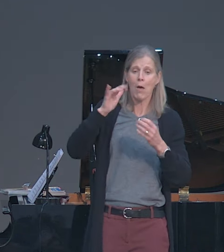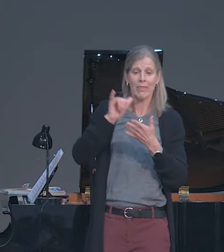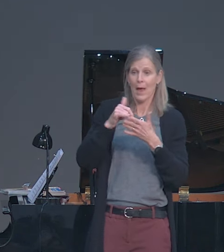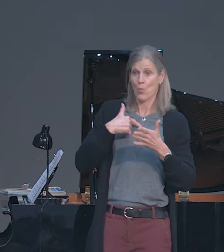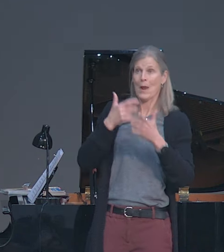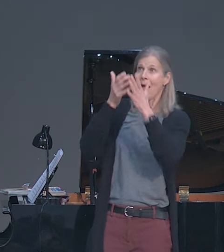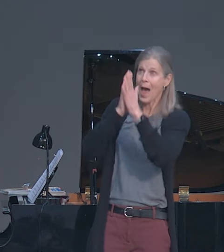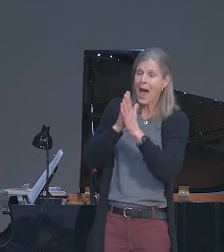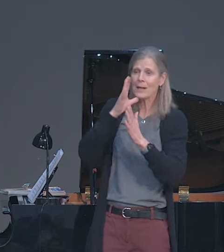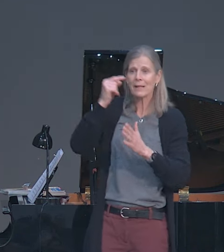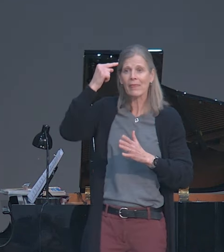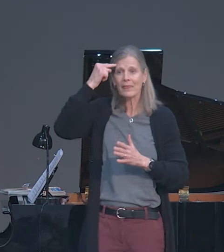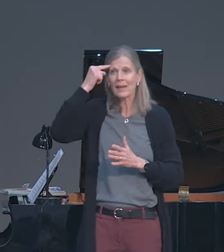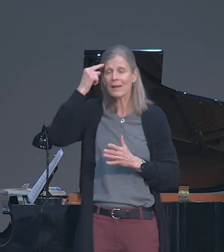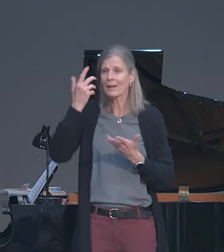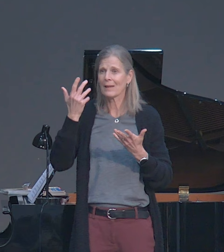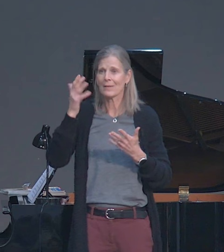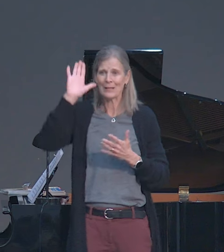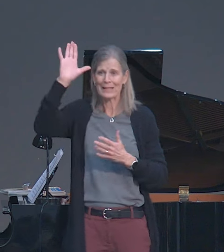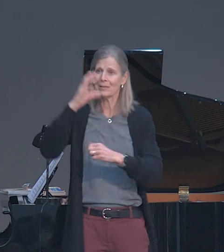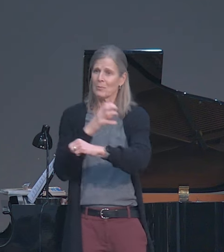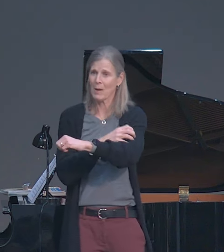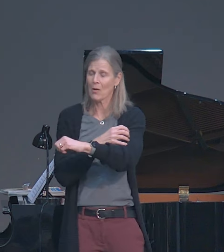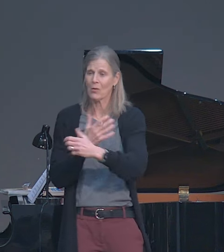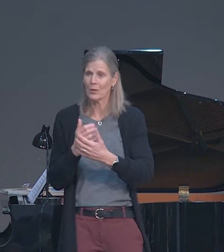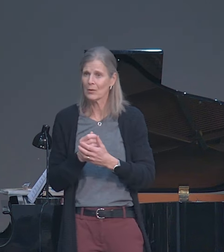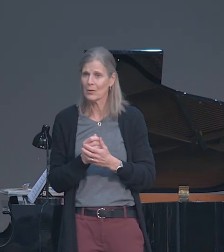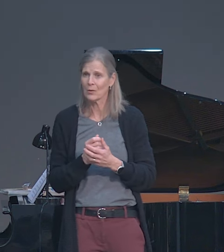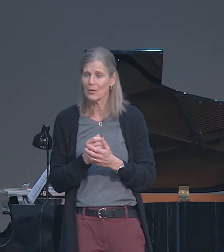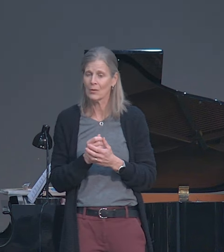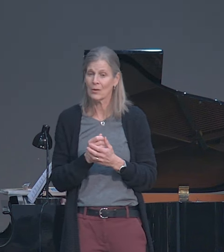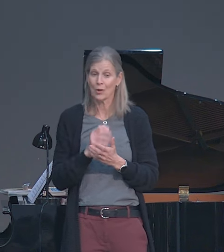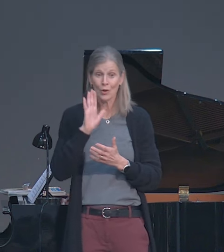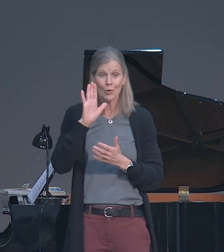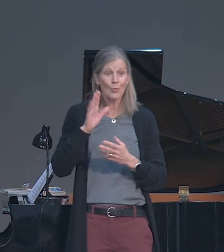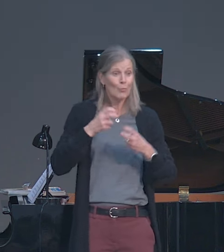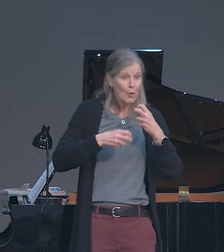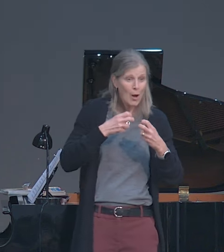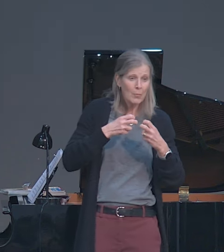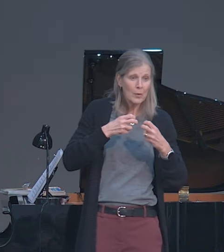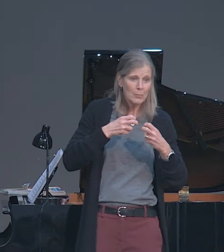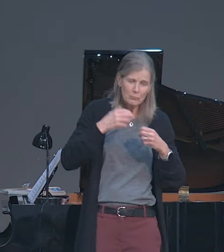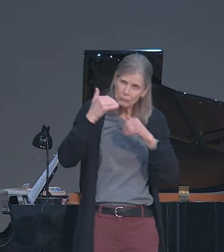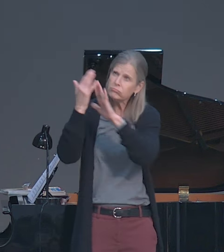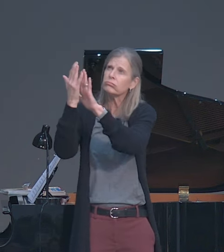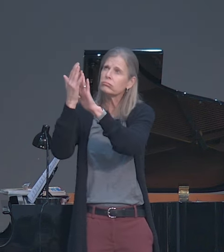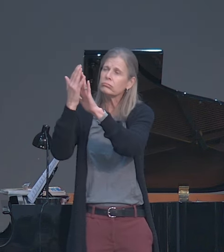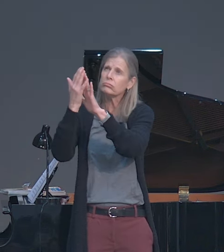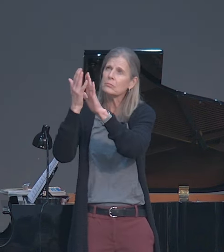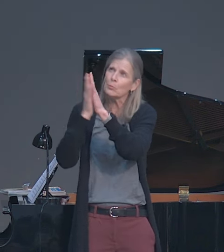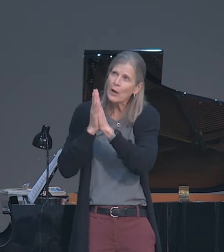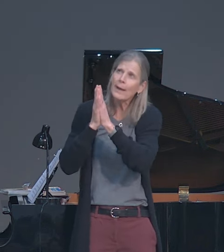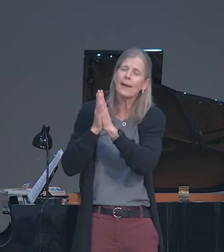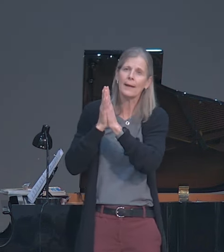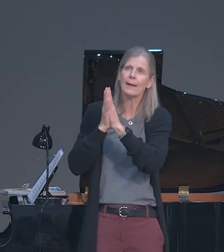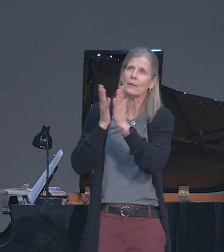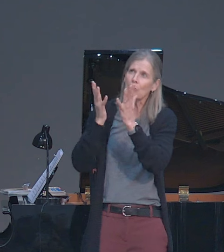think, according to the power that's at work within us. Go to him with your issues. What are you facing? Talk to him about